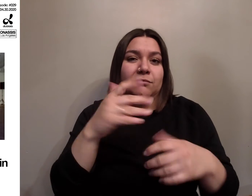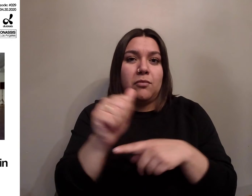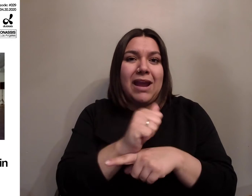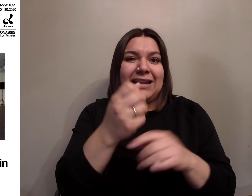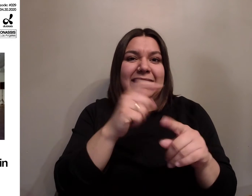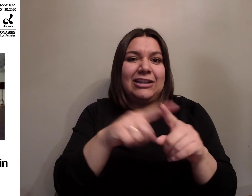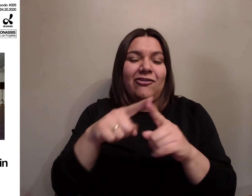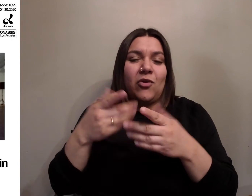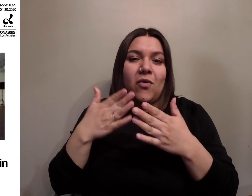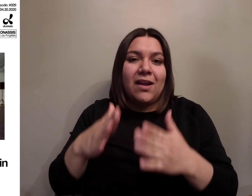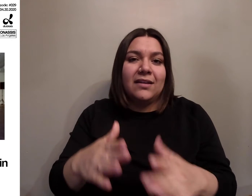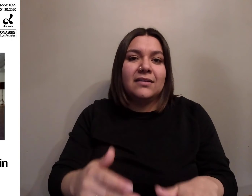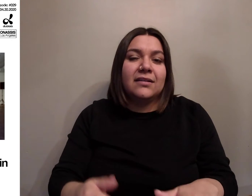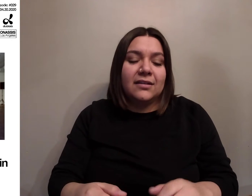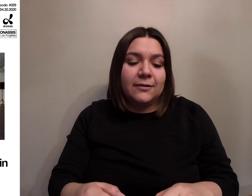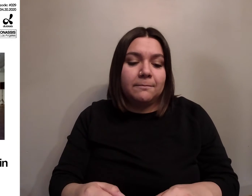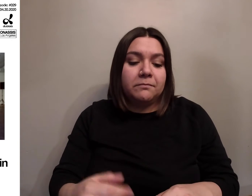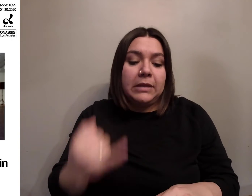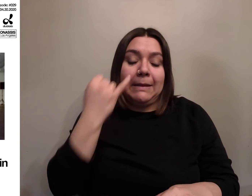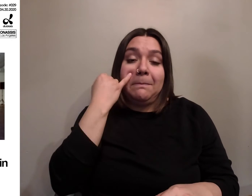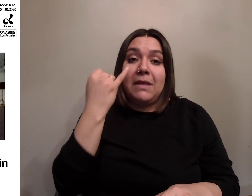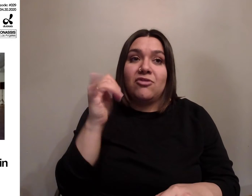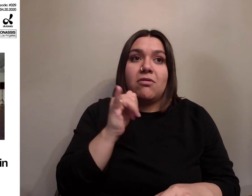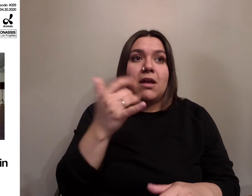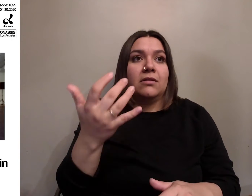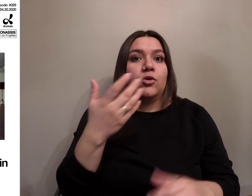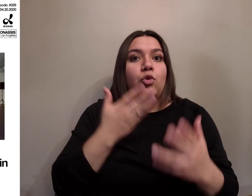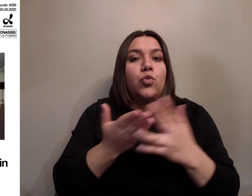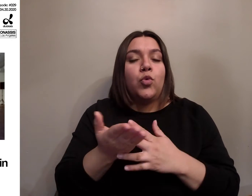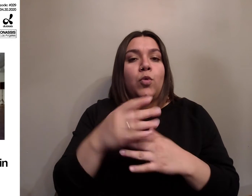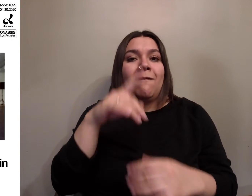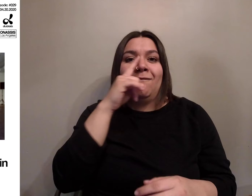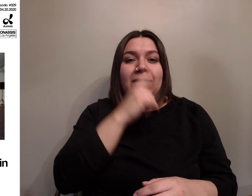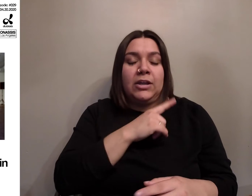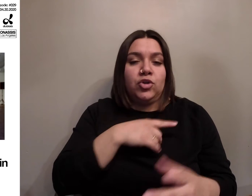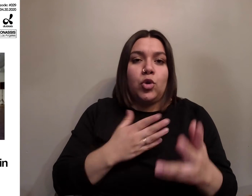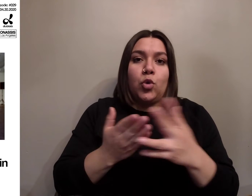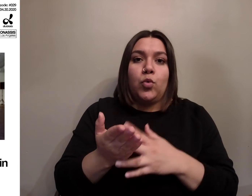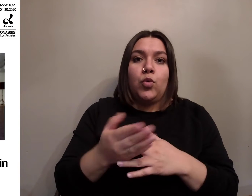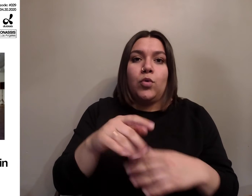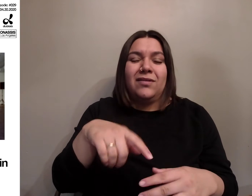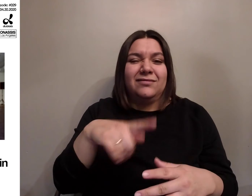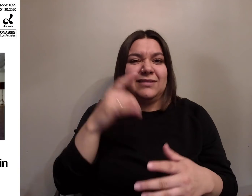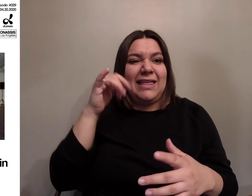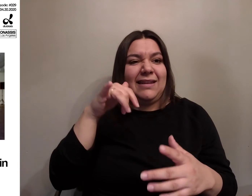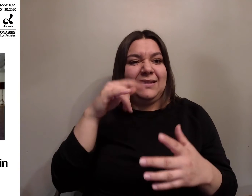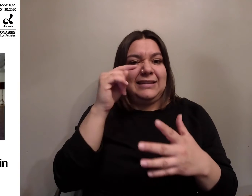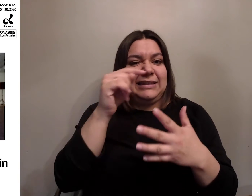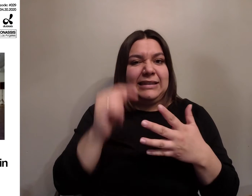a world where consumption is not the primary goal.